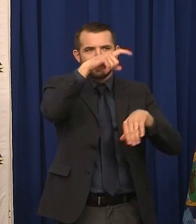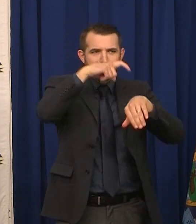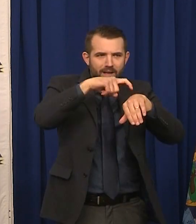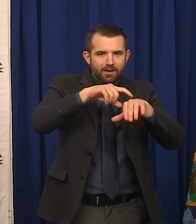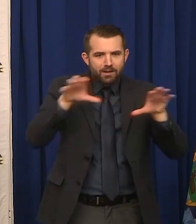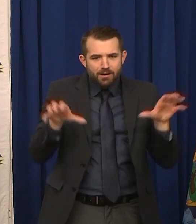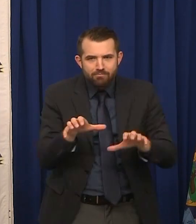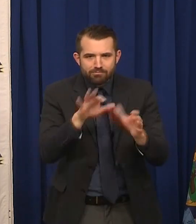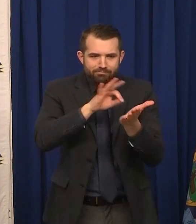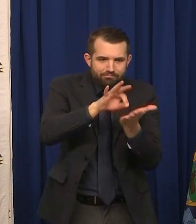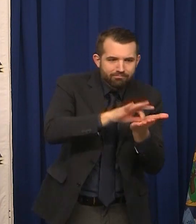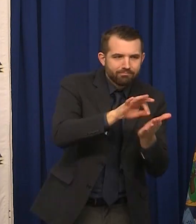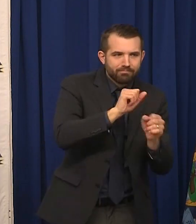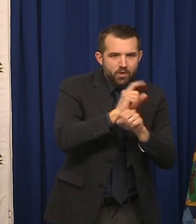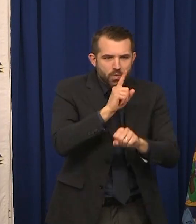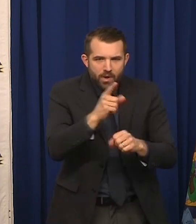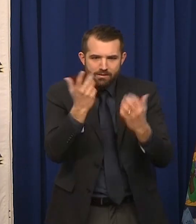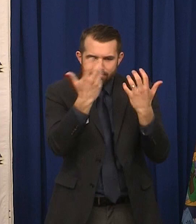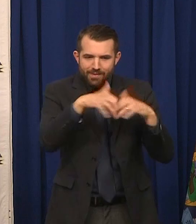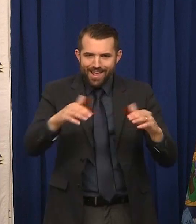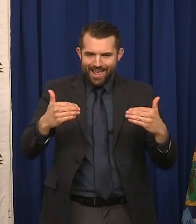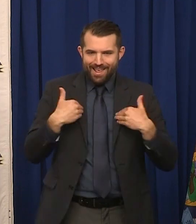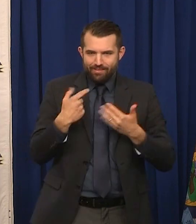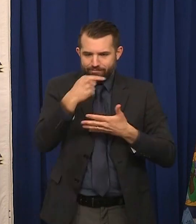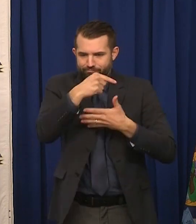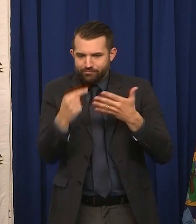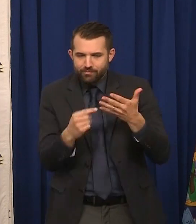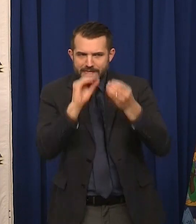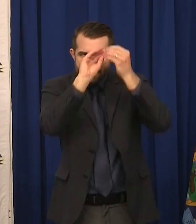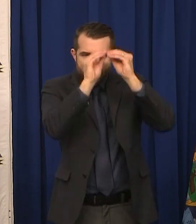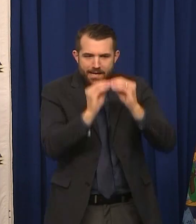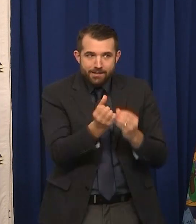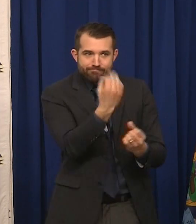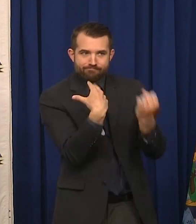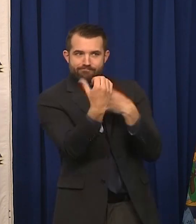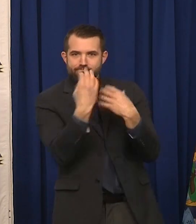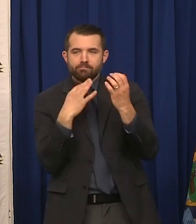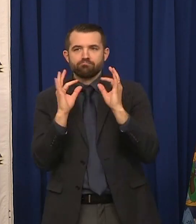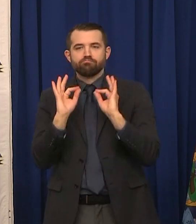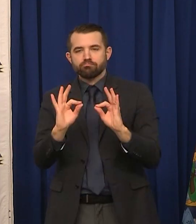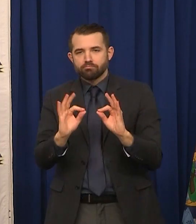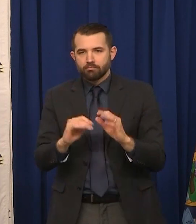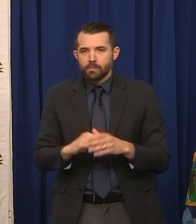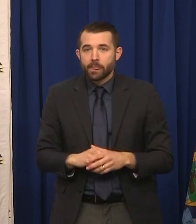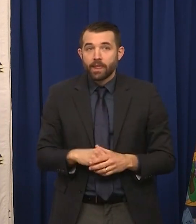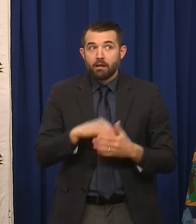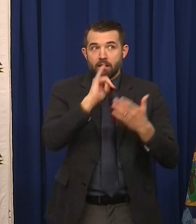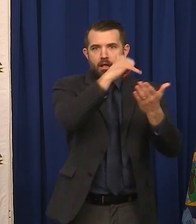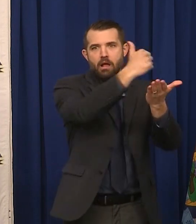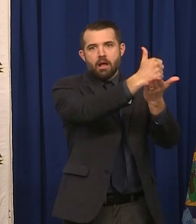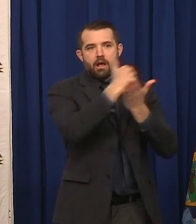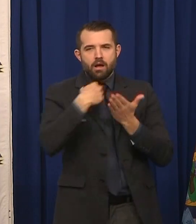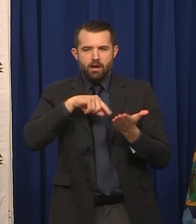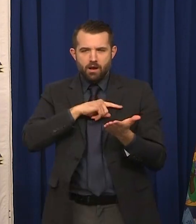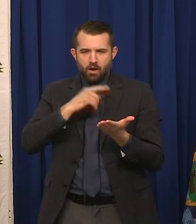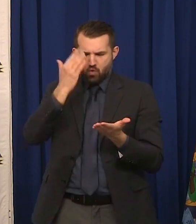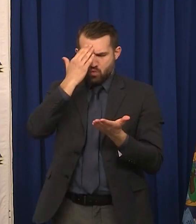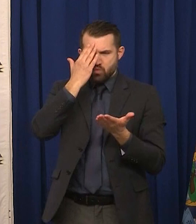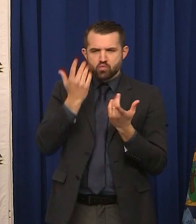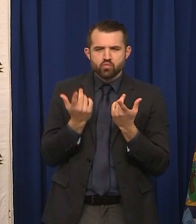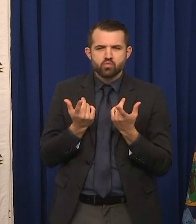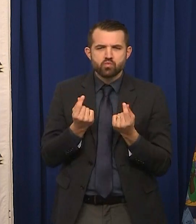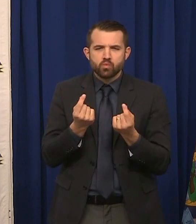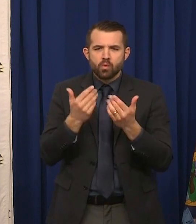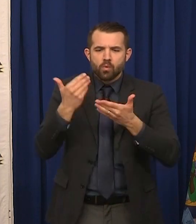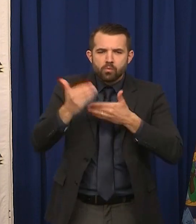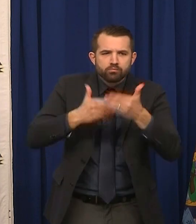data. In any type of a situation, we have to know where we're going. But in order to know where we're going, we have to know where we